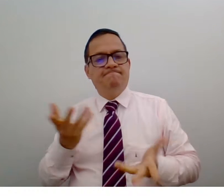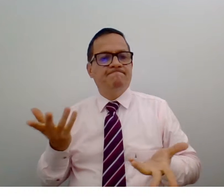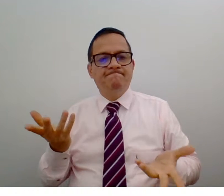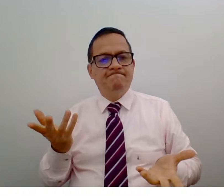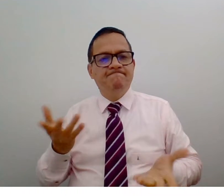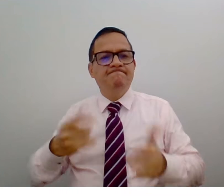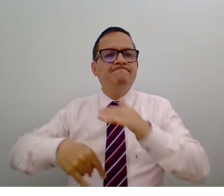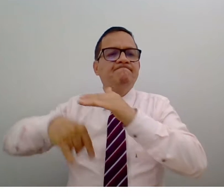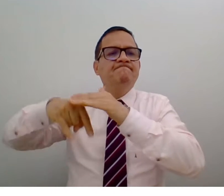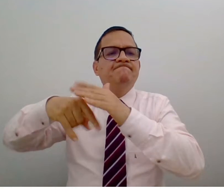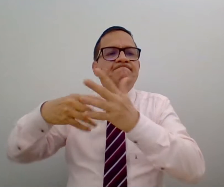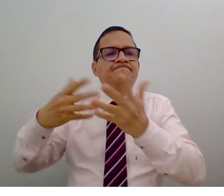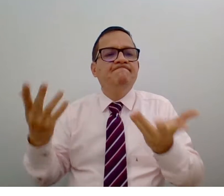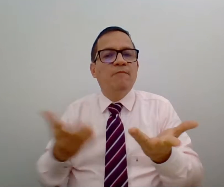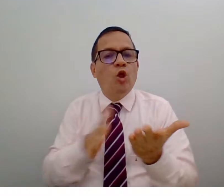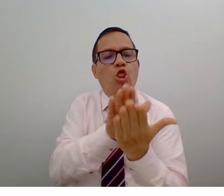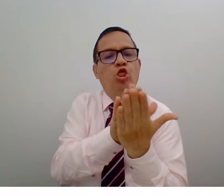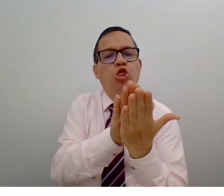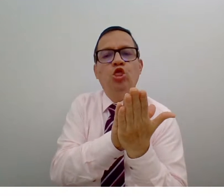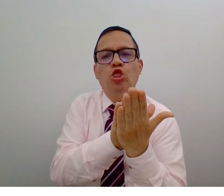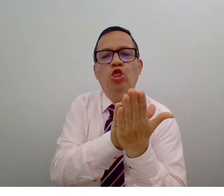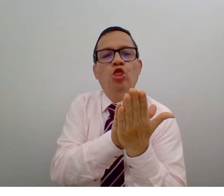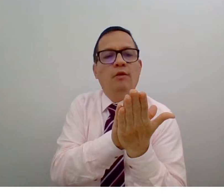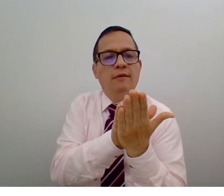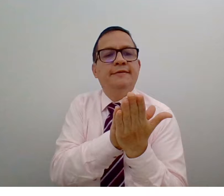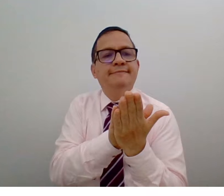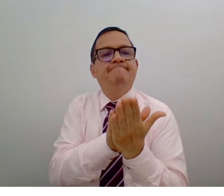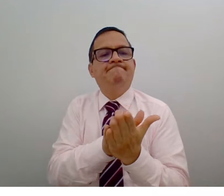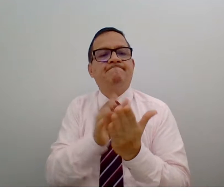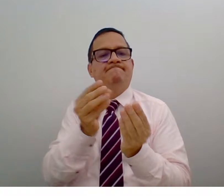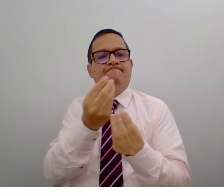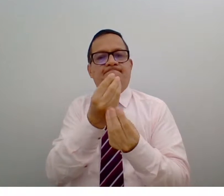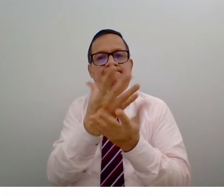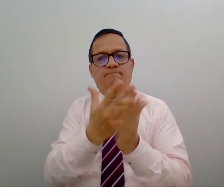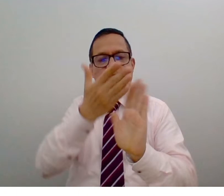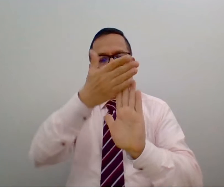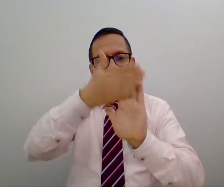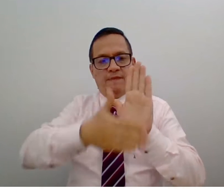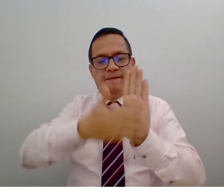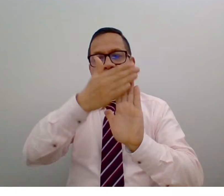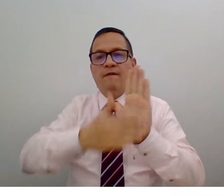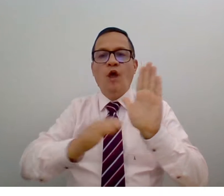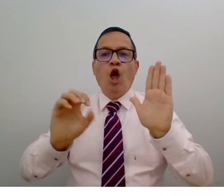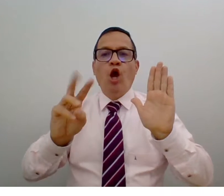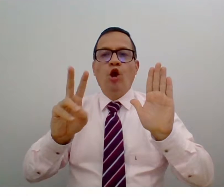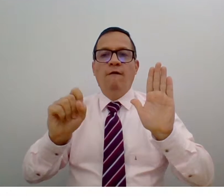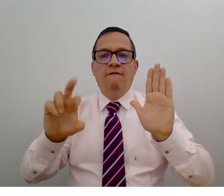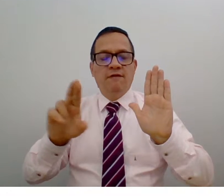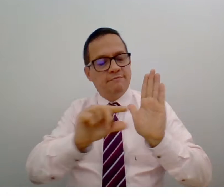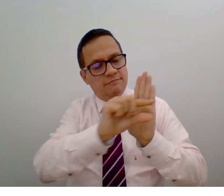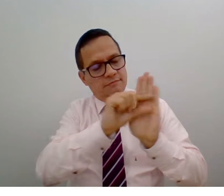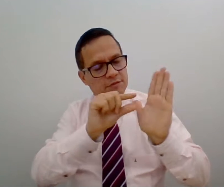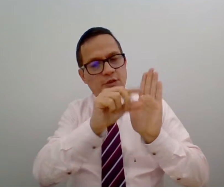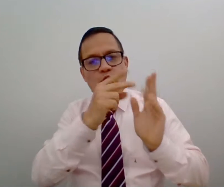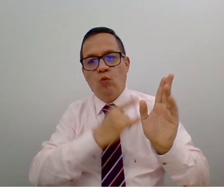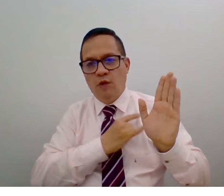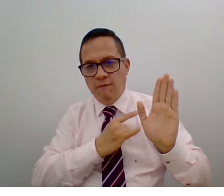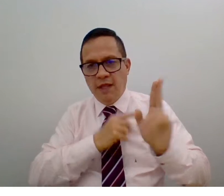is a document with the following information. Cover.